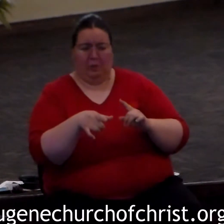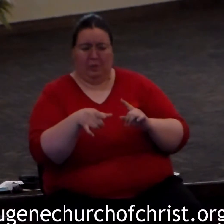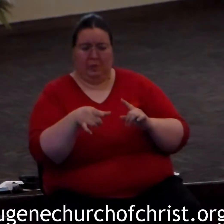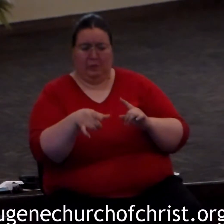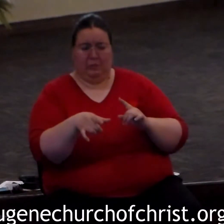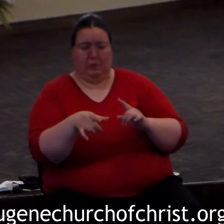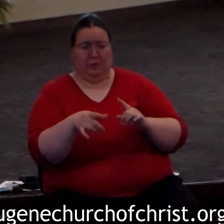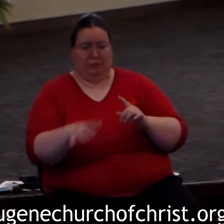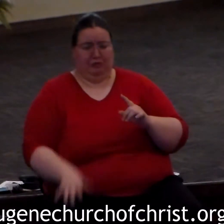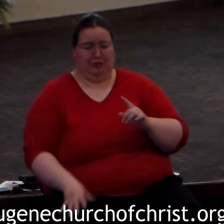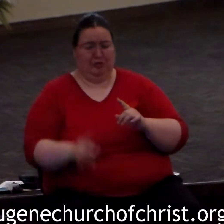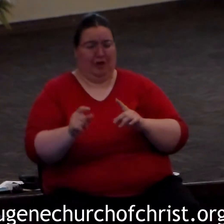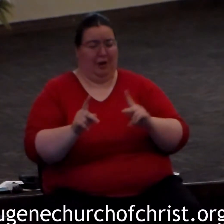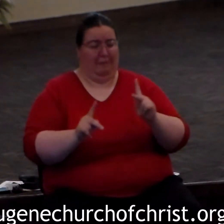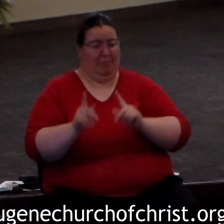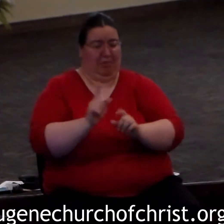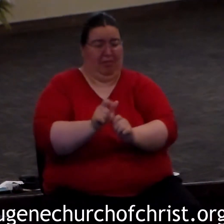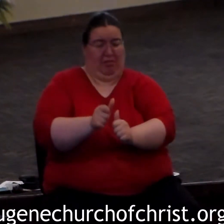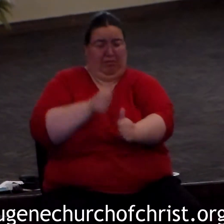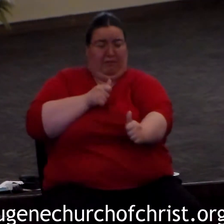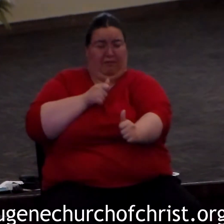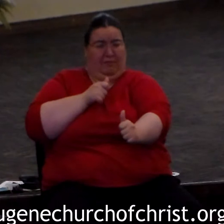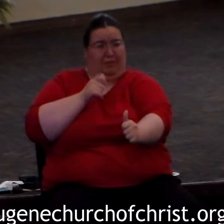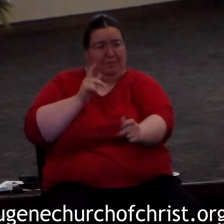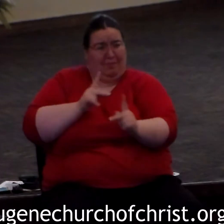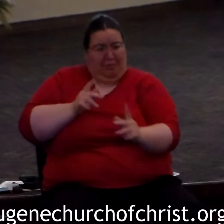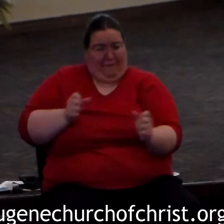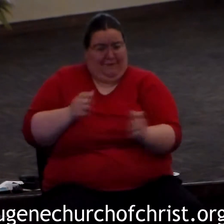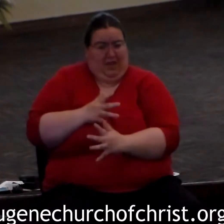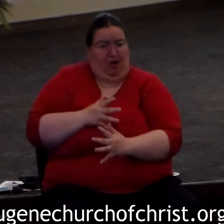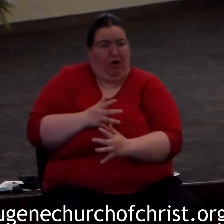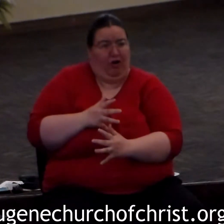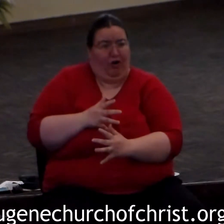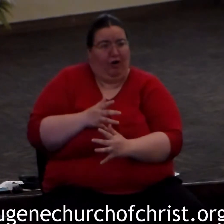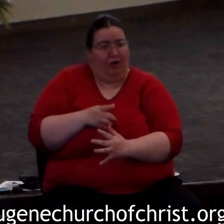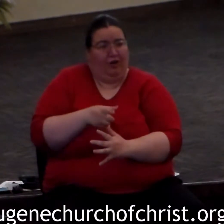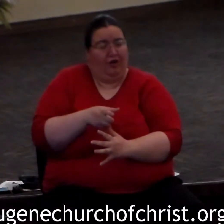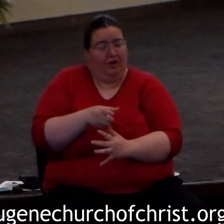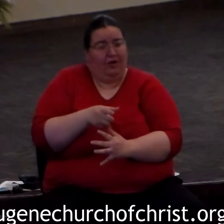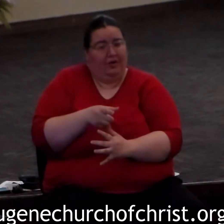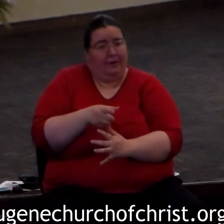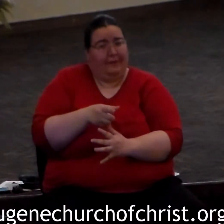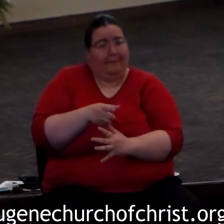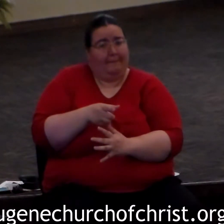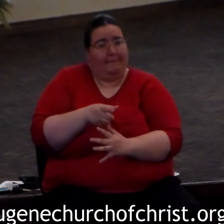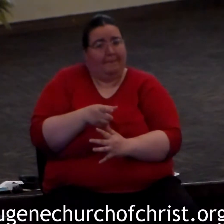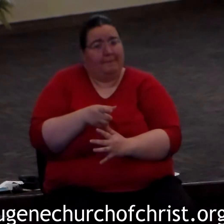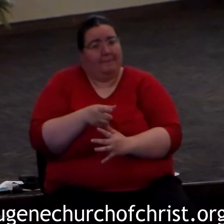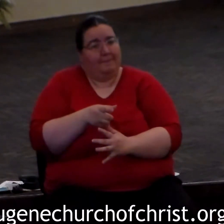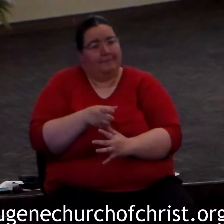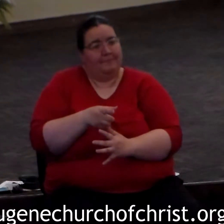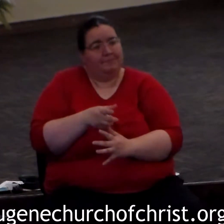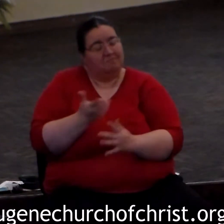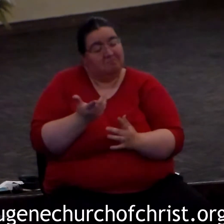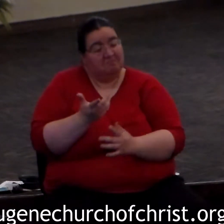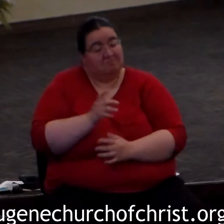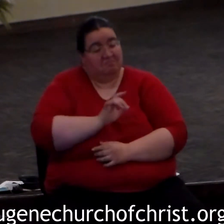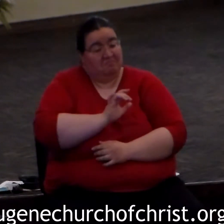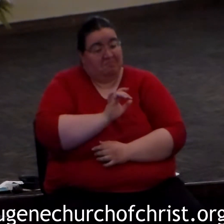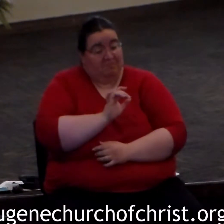with, something people fear. And yet, in a lot of ways, isn't that the life that she has probably led? She